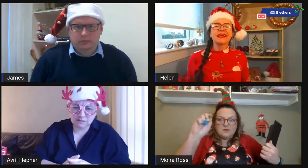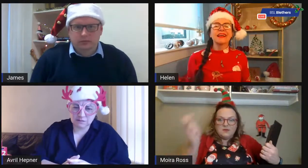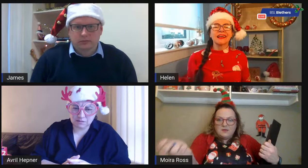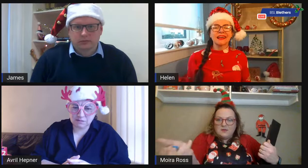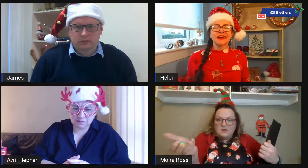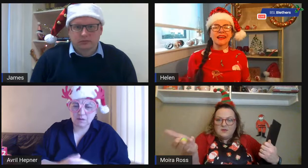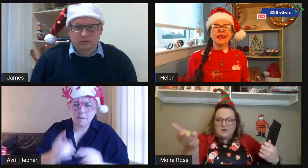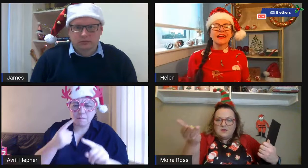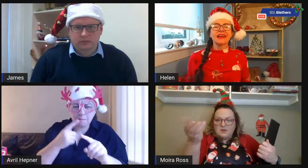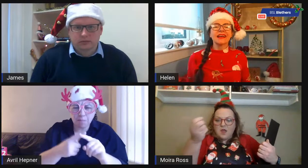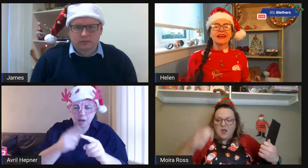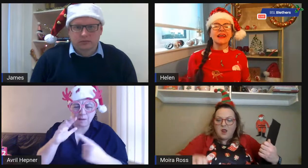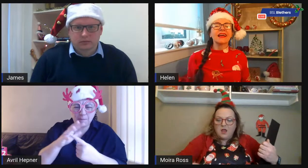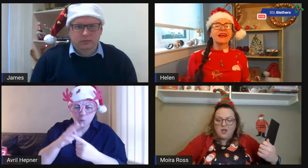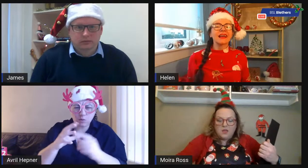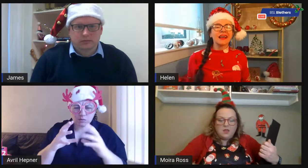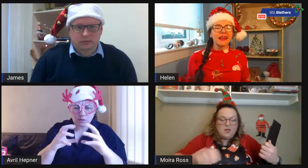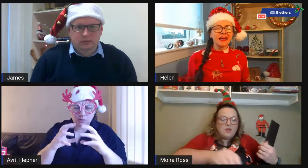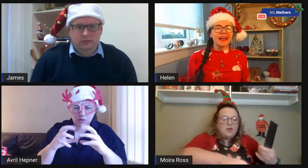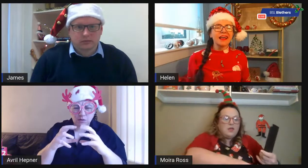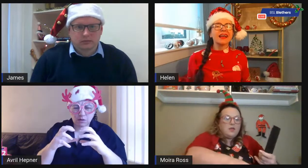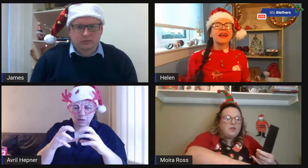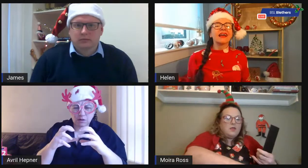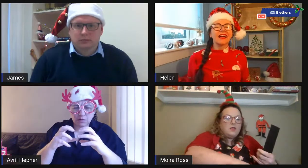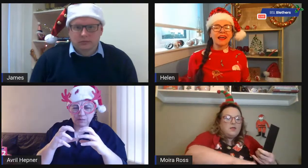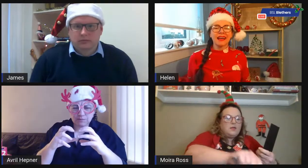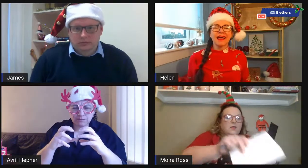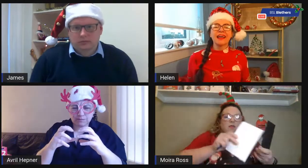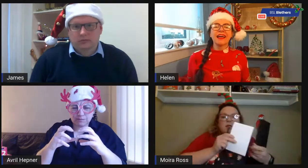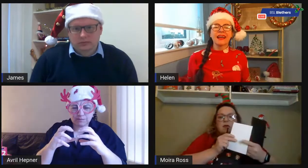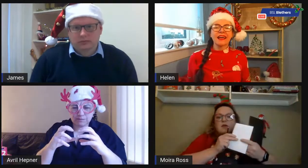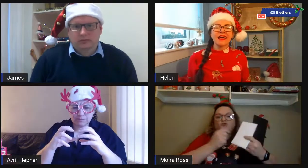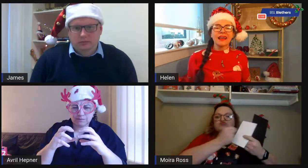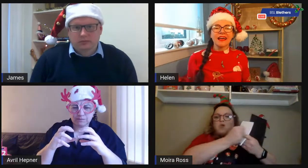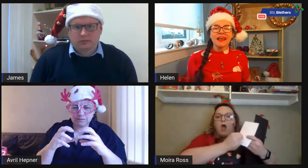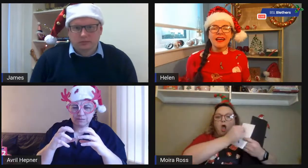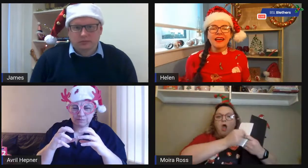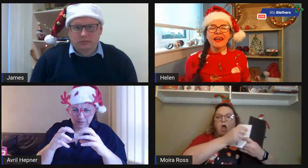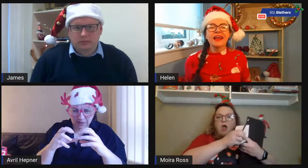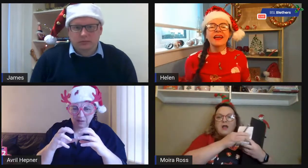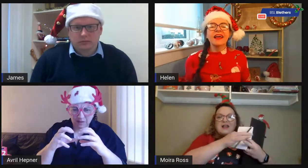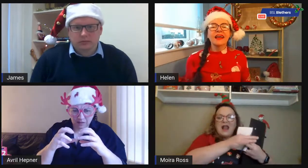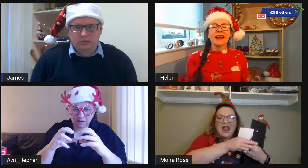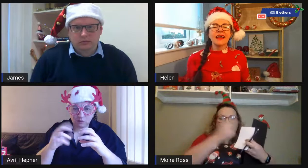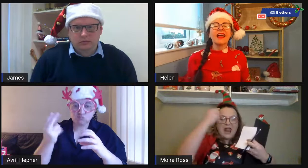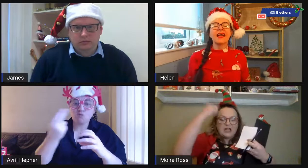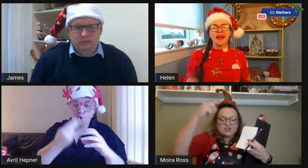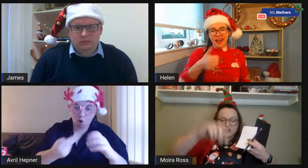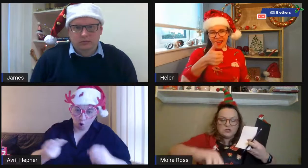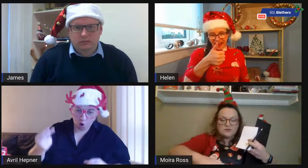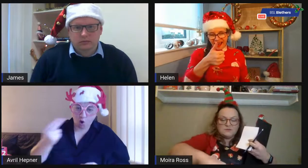and then you get dice. And then there's another important part, isn't there? You get a pad to draw on,